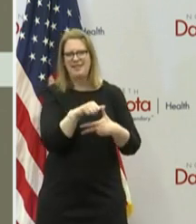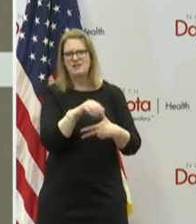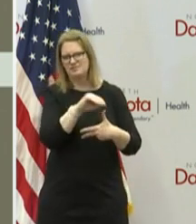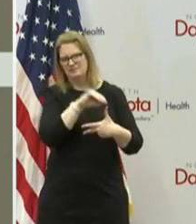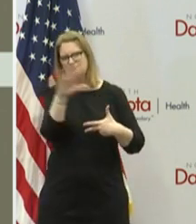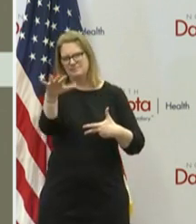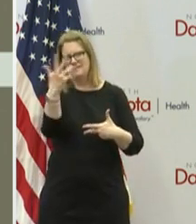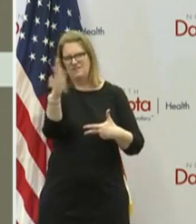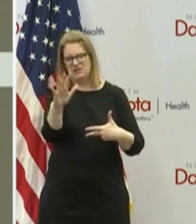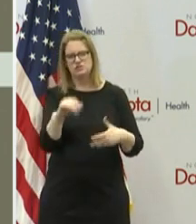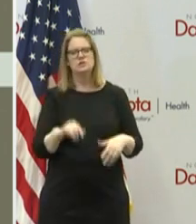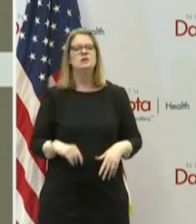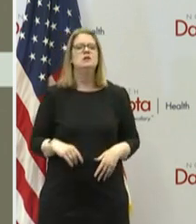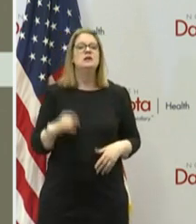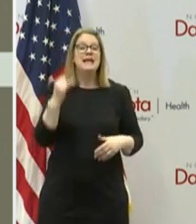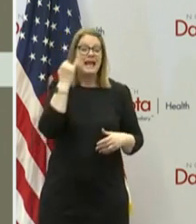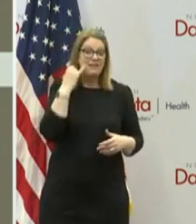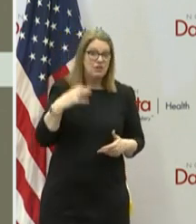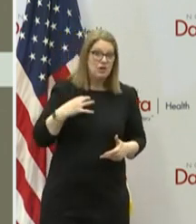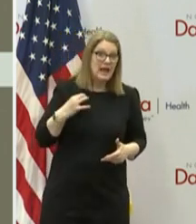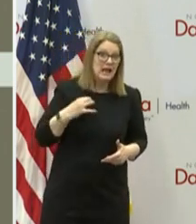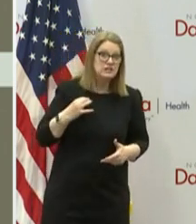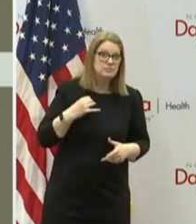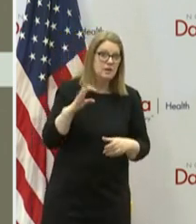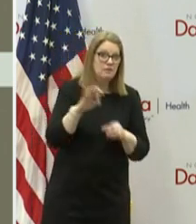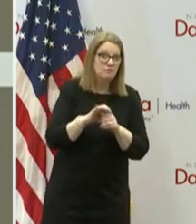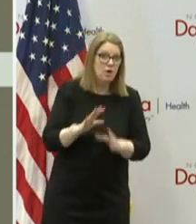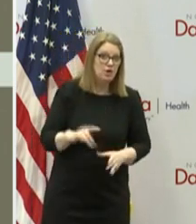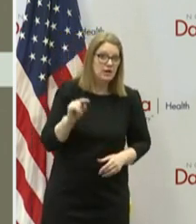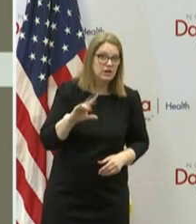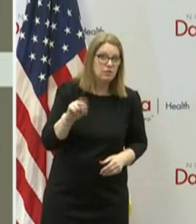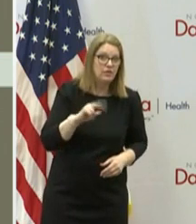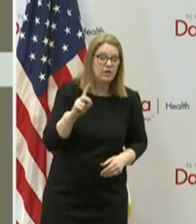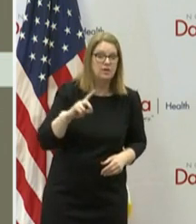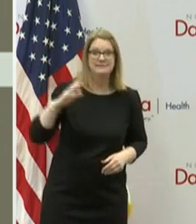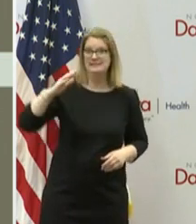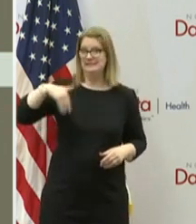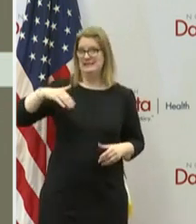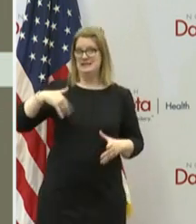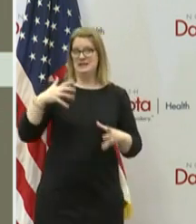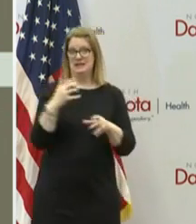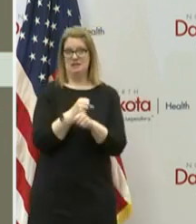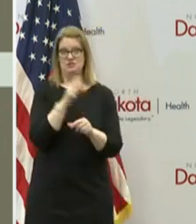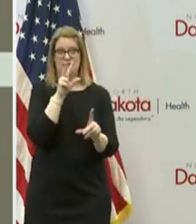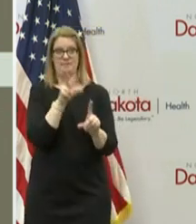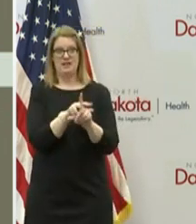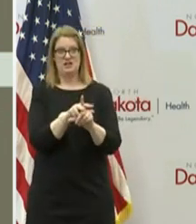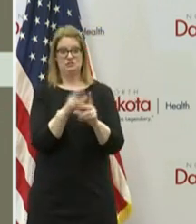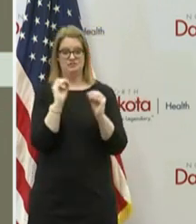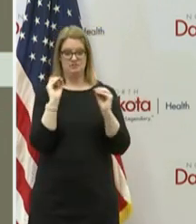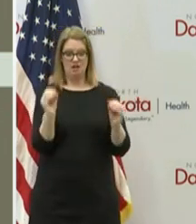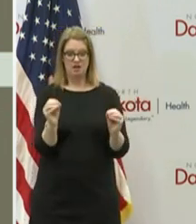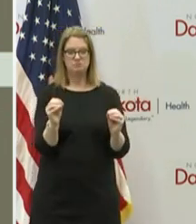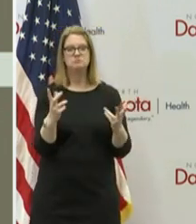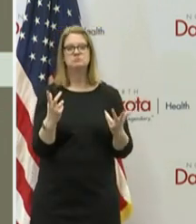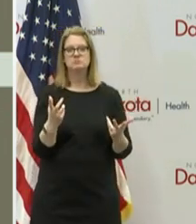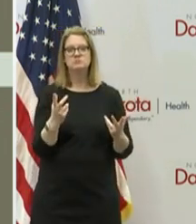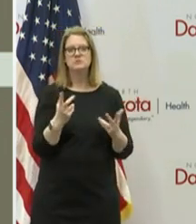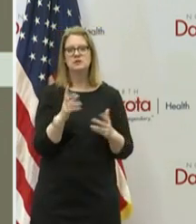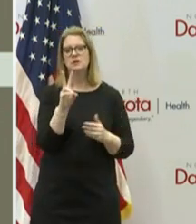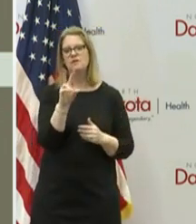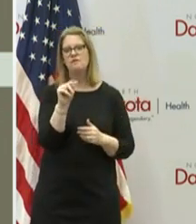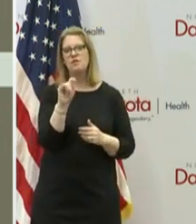have gone out. If you're an eligible voter in North Dakota and you've not received your application for a mail-in ballot, then simply you can go